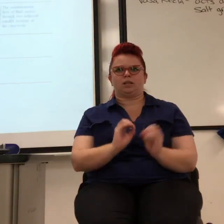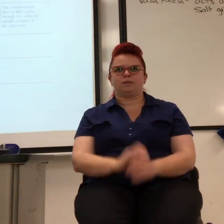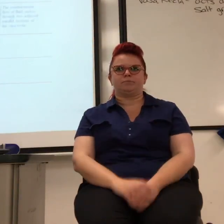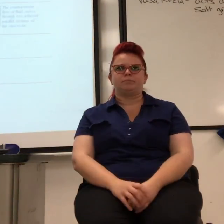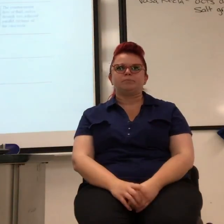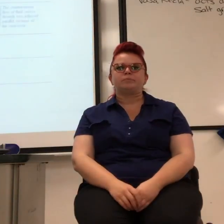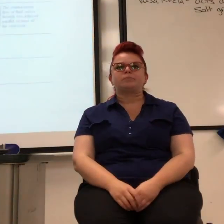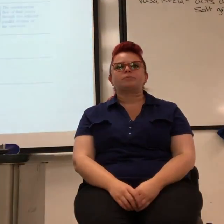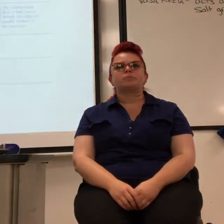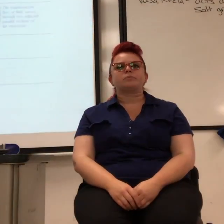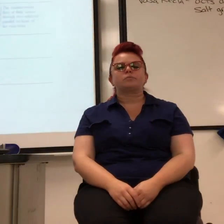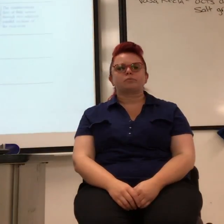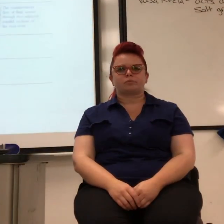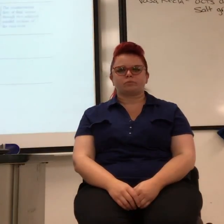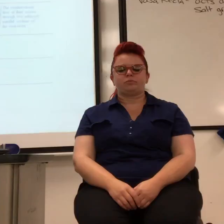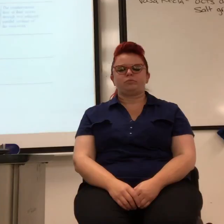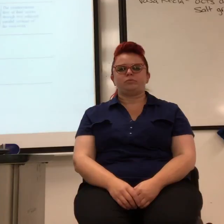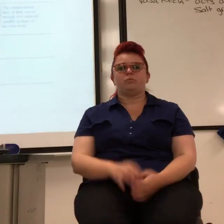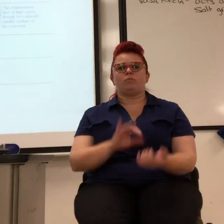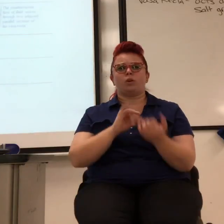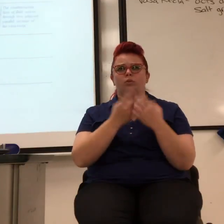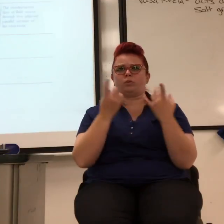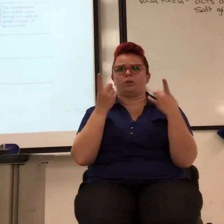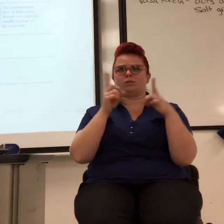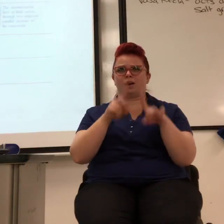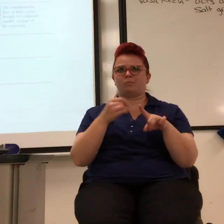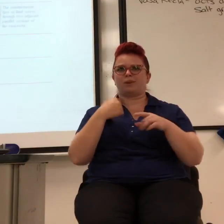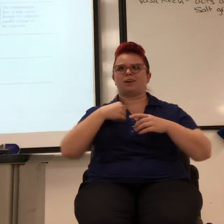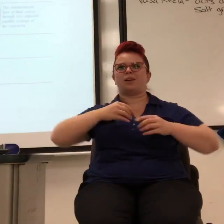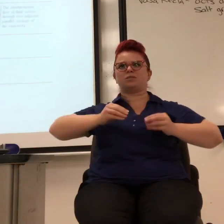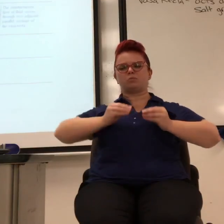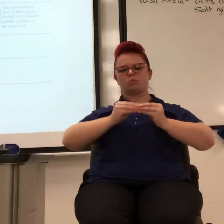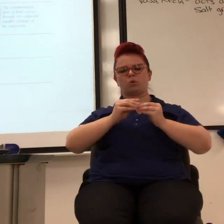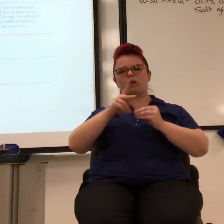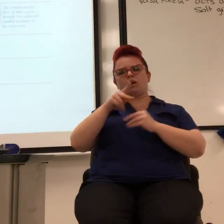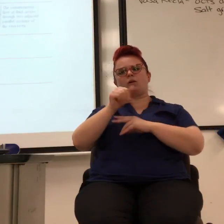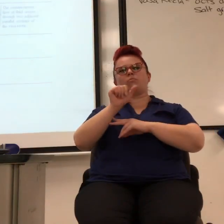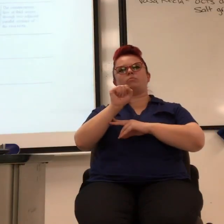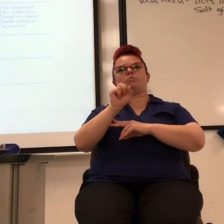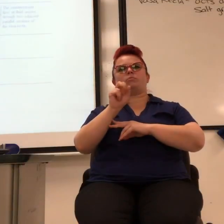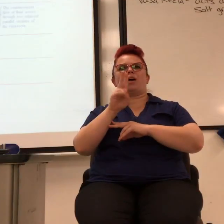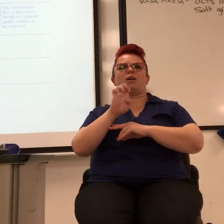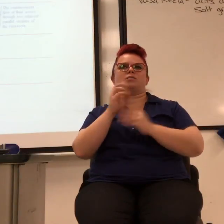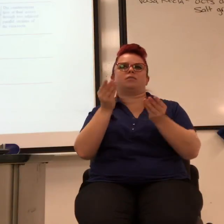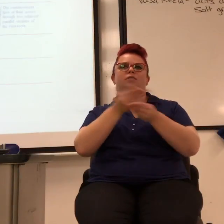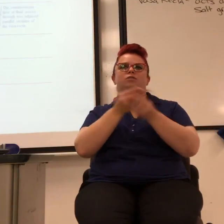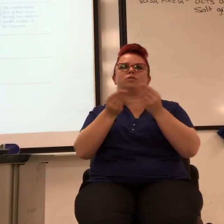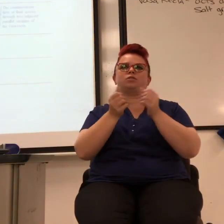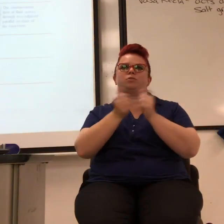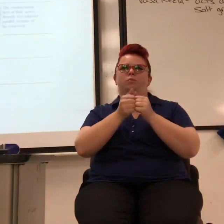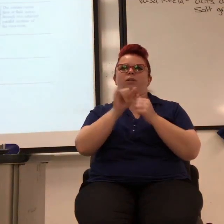So it does this by making passive exchanges with the interstitial.